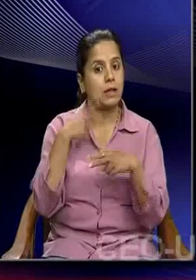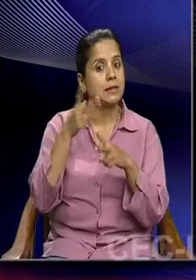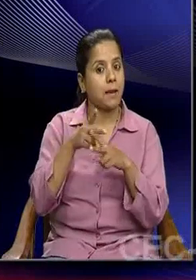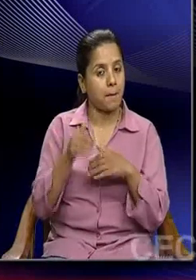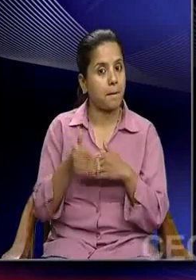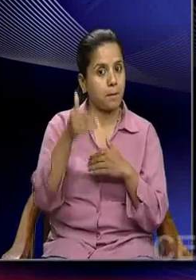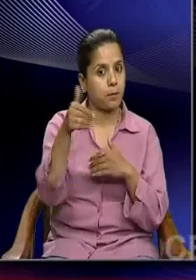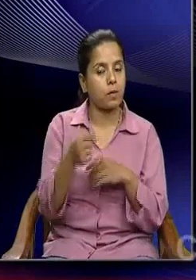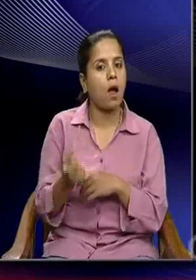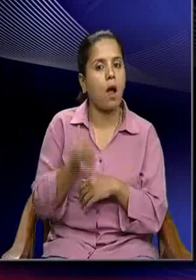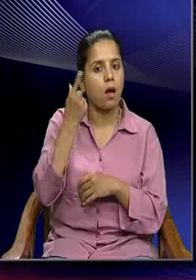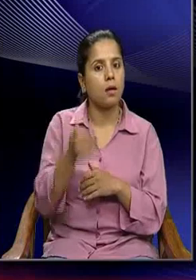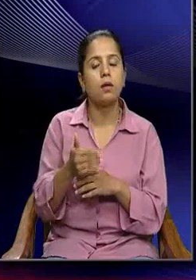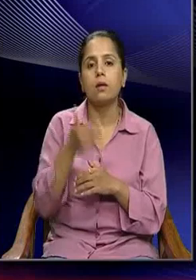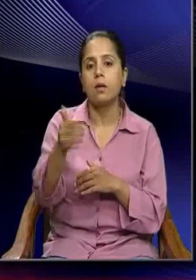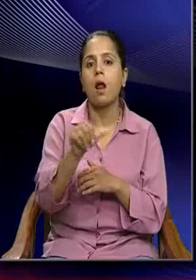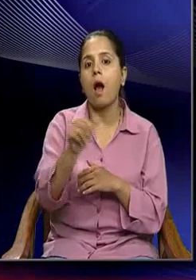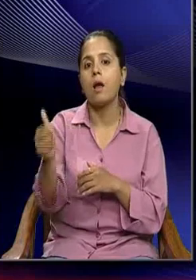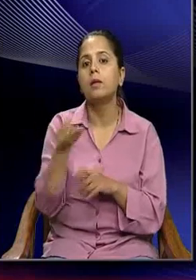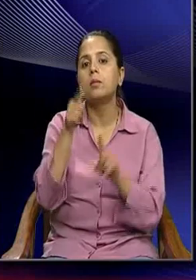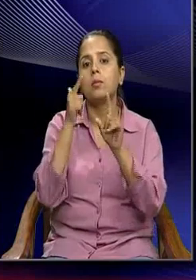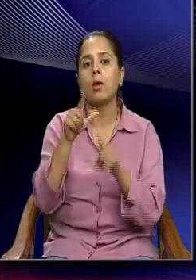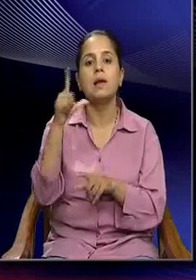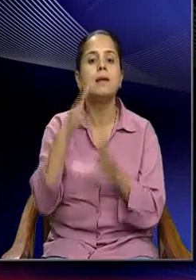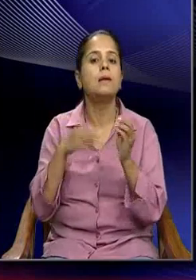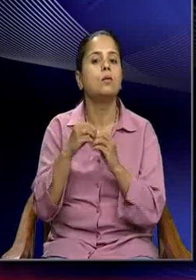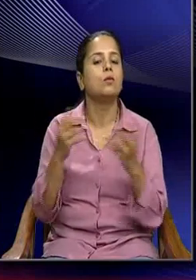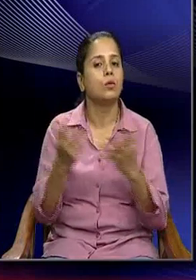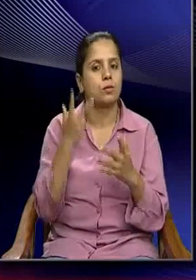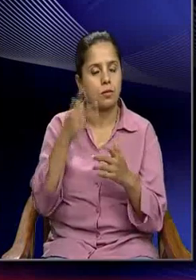to understand what are the other limbs